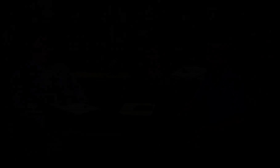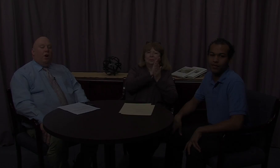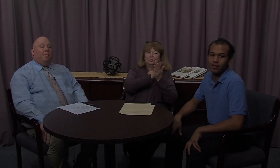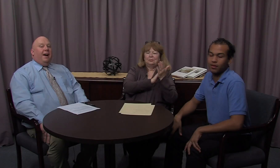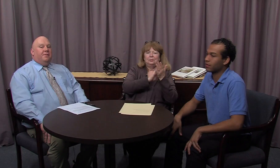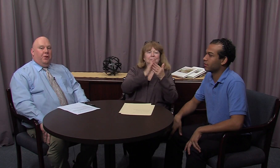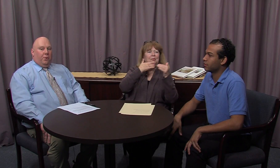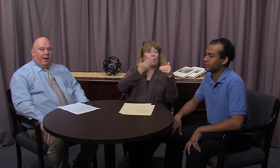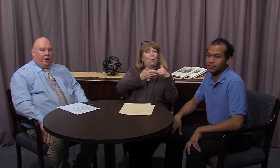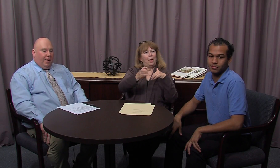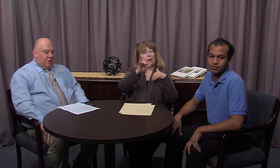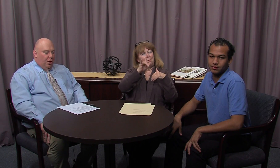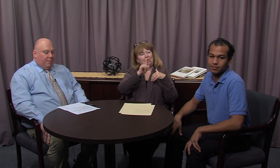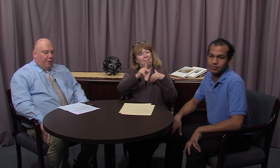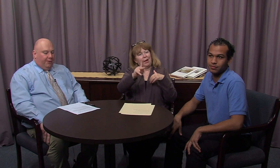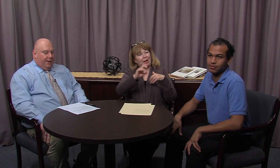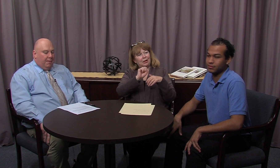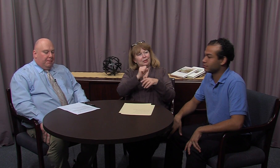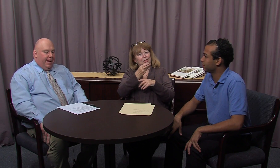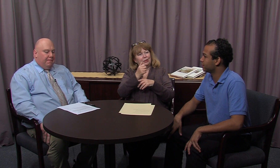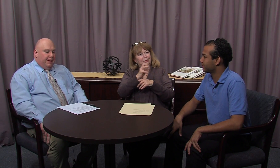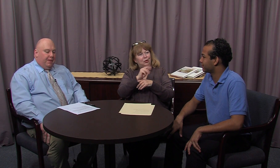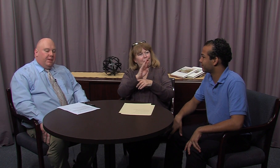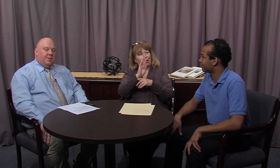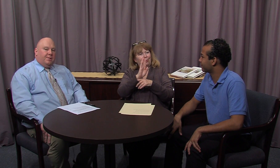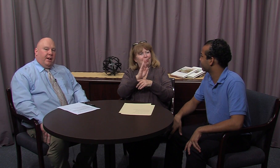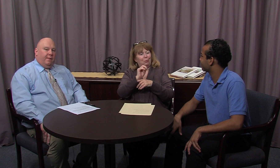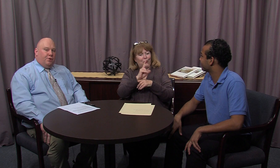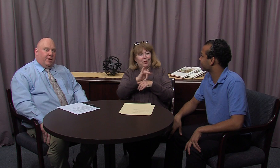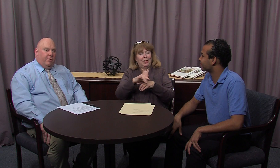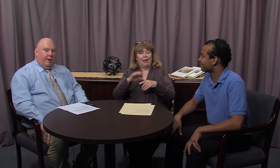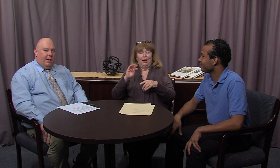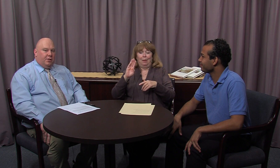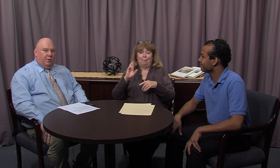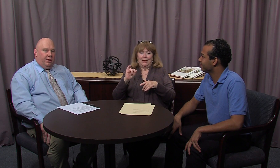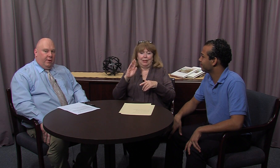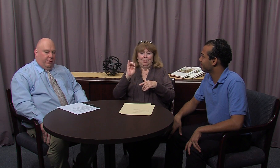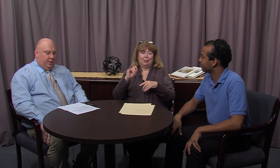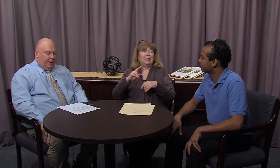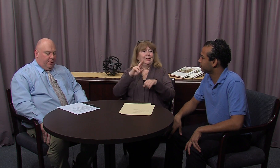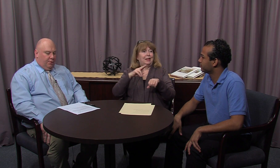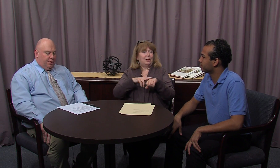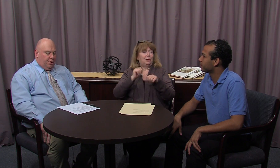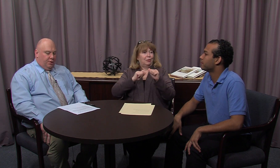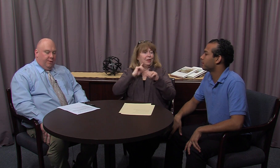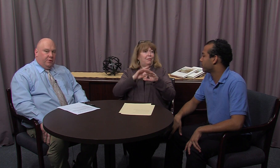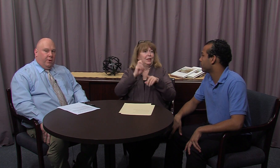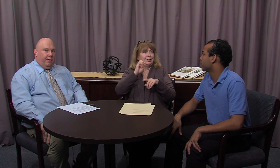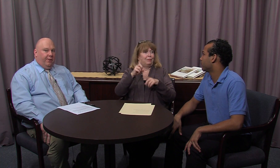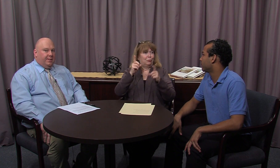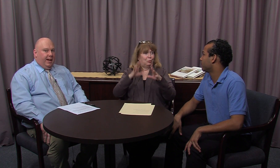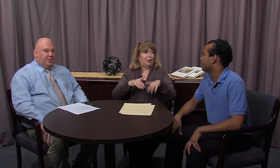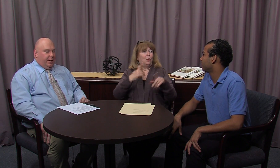Welcome back to For the Record. I'm Sean Murphy. Betty Beekman is the Executive Director of the National Theater of the Deaf. Chris Joseph is one of the fantastic